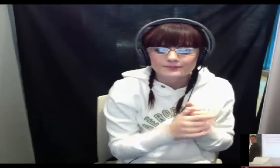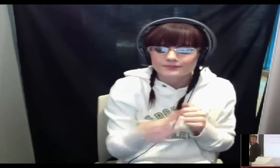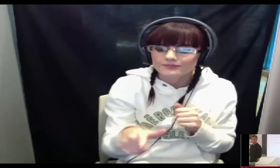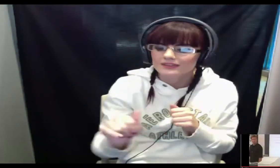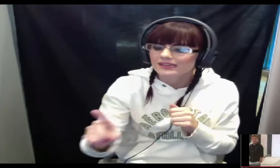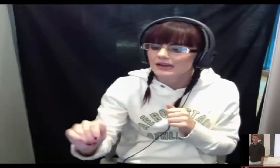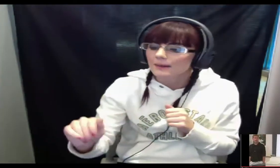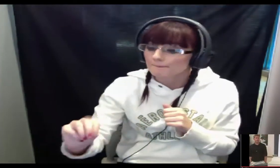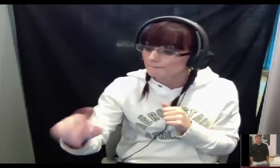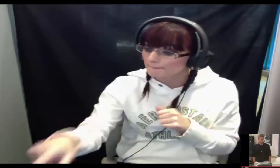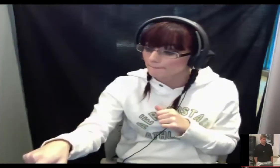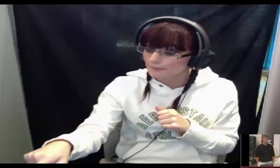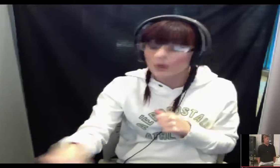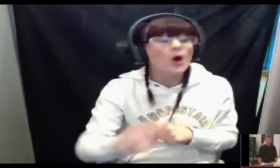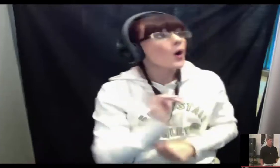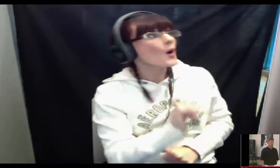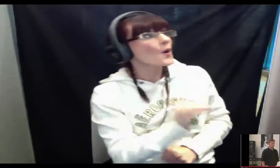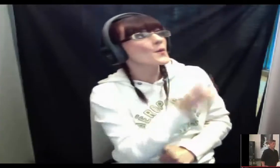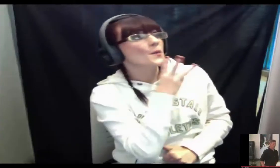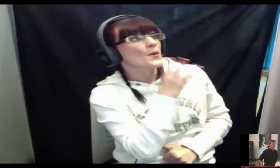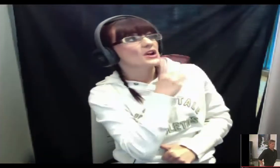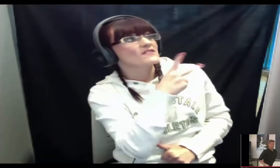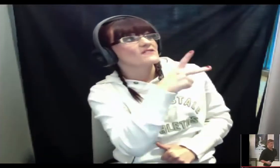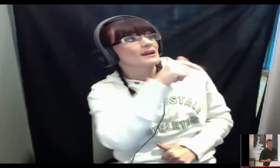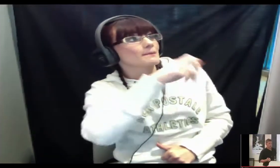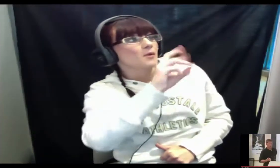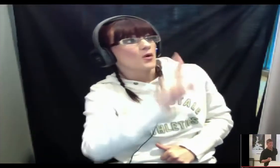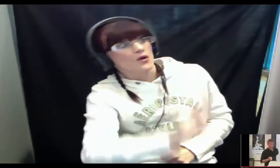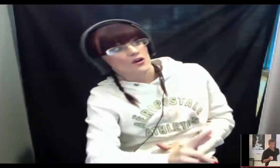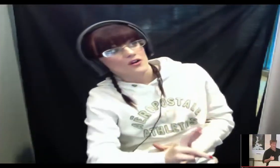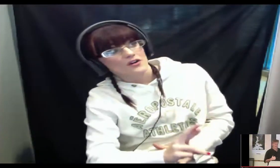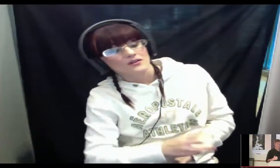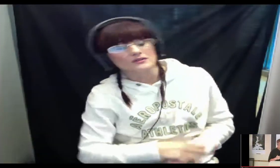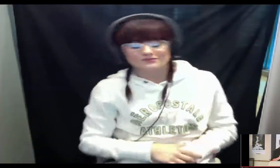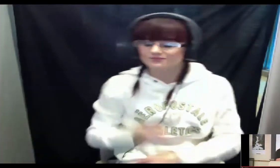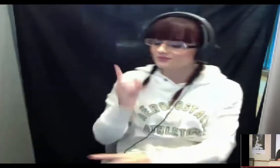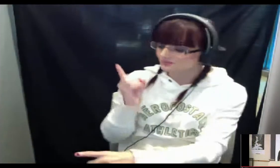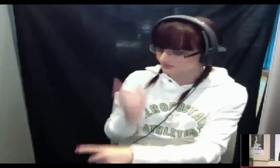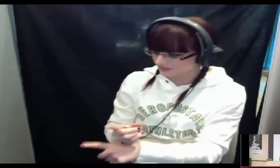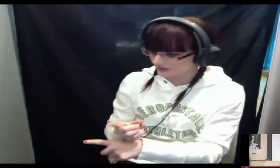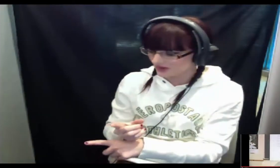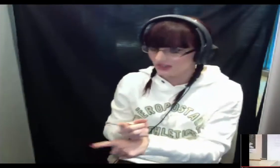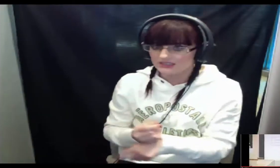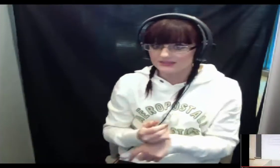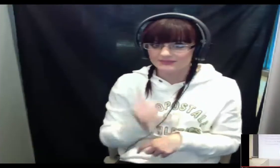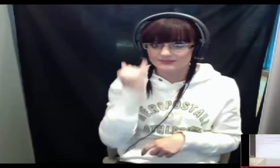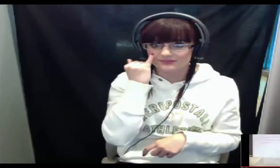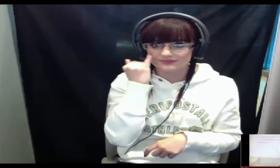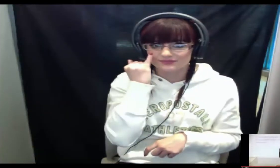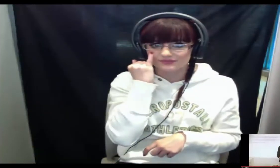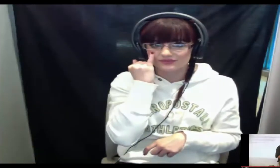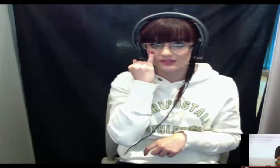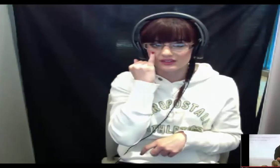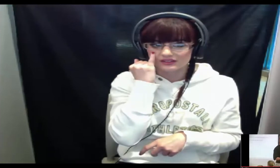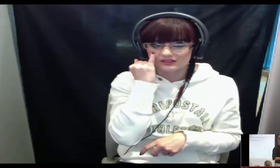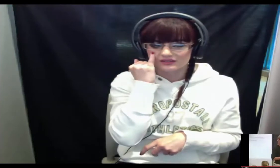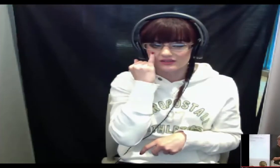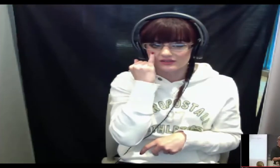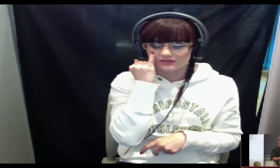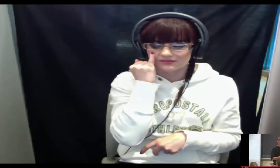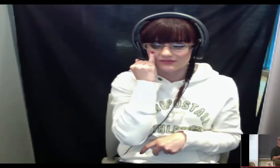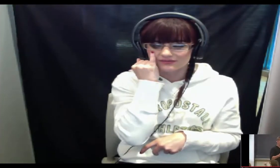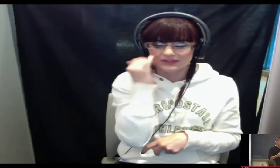Oh, water vapor. Water vapor. Right. The warmer the air, the more space it has to store water